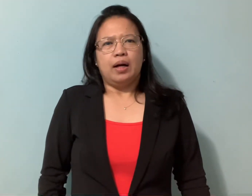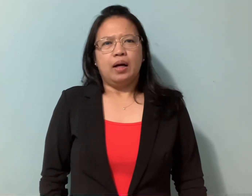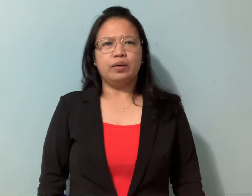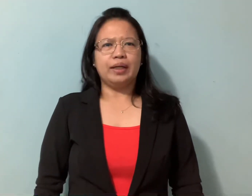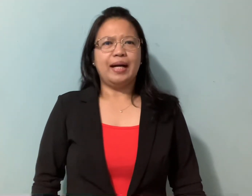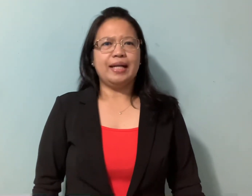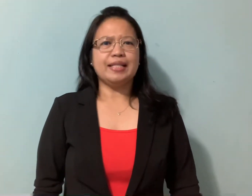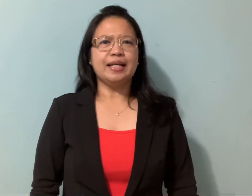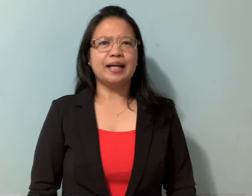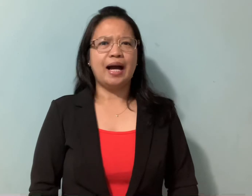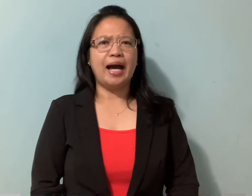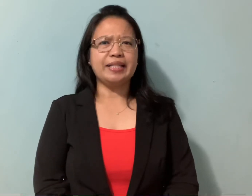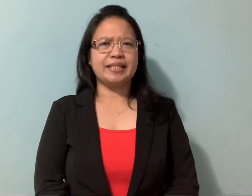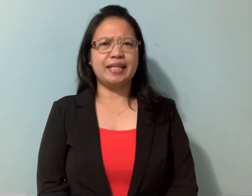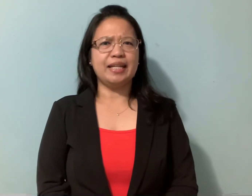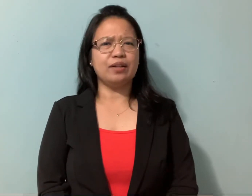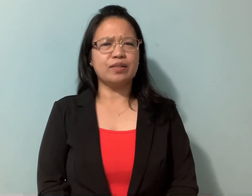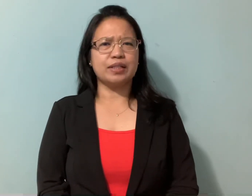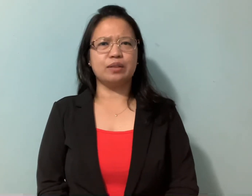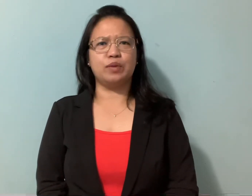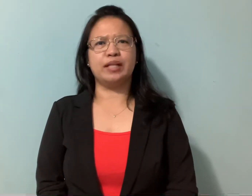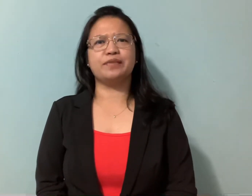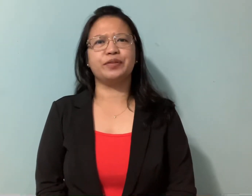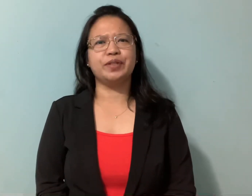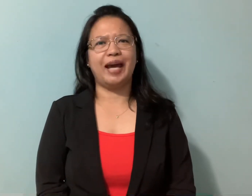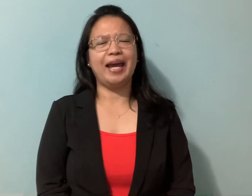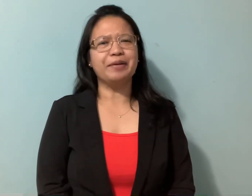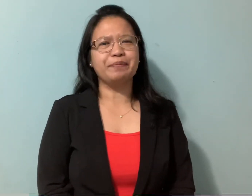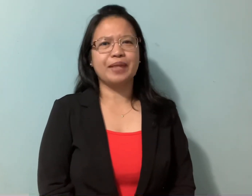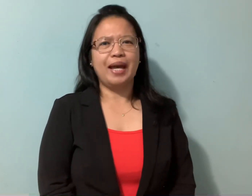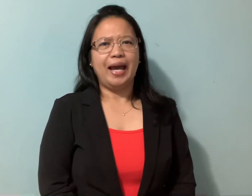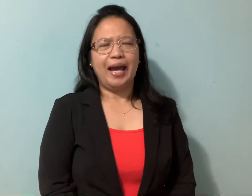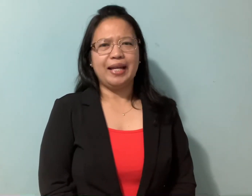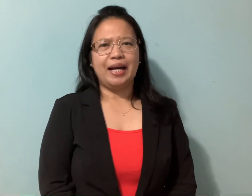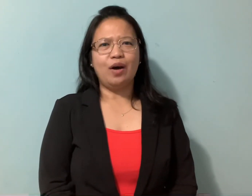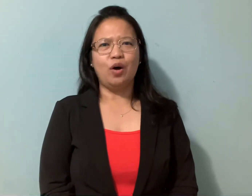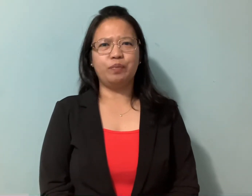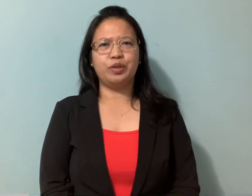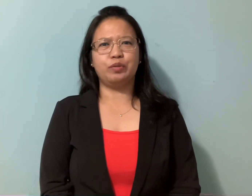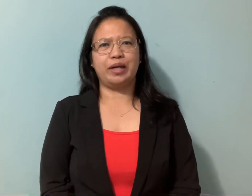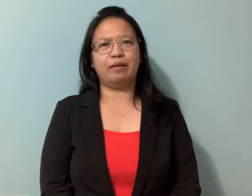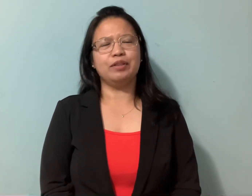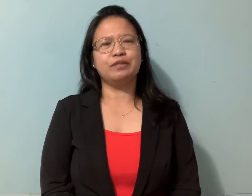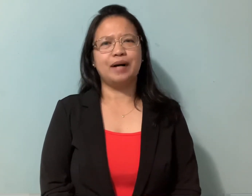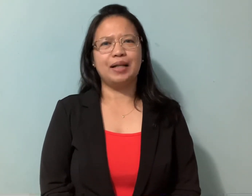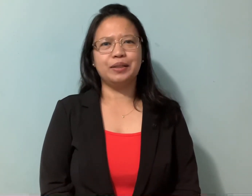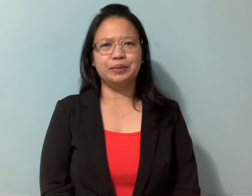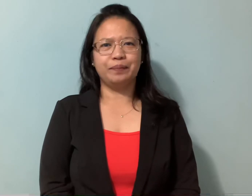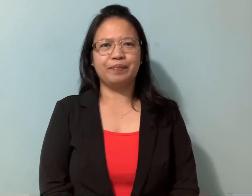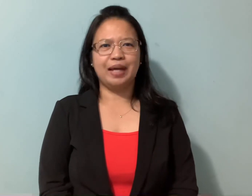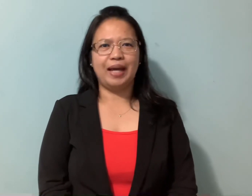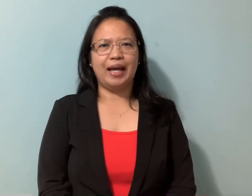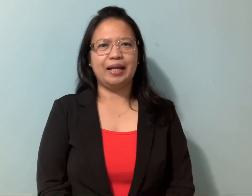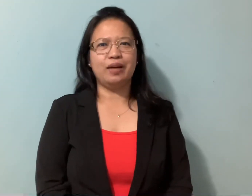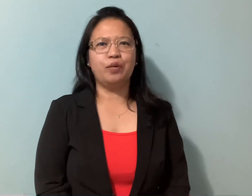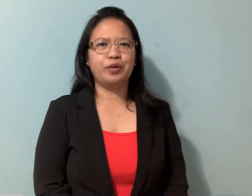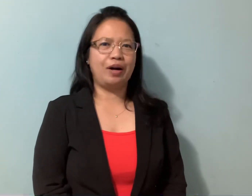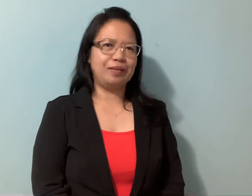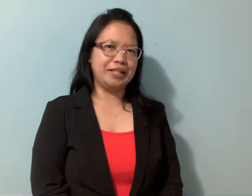Okay, guys, I think those are the words for today. And I hope you were able to follow. And I hope you have learned